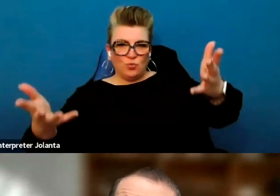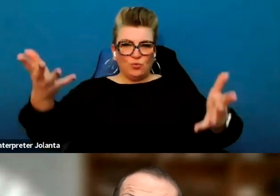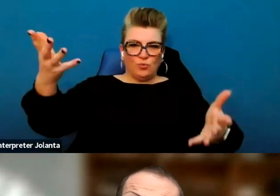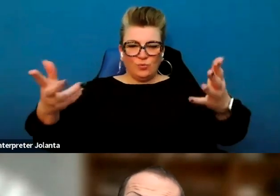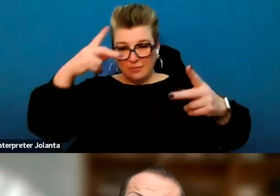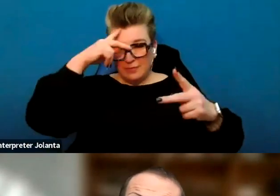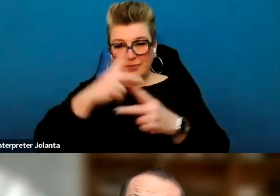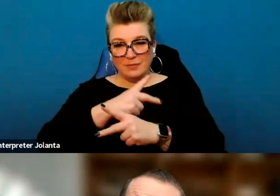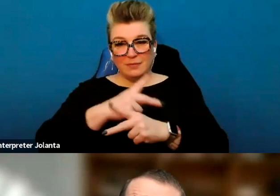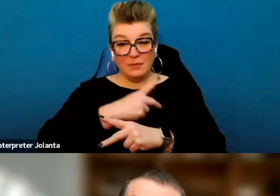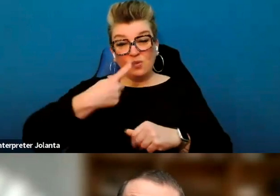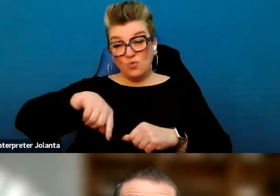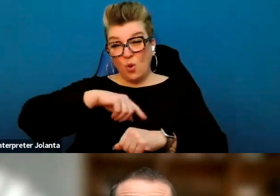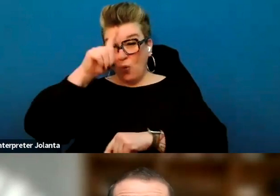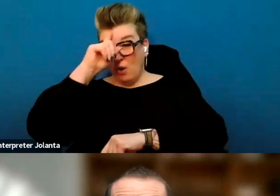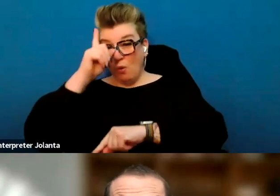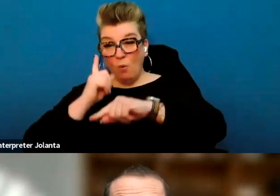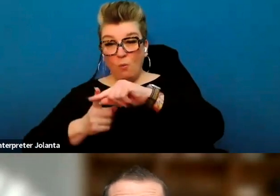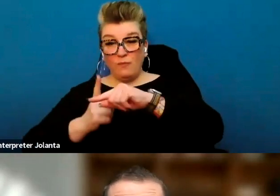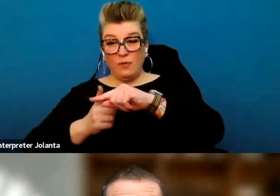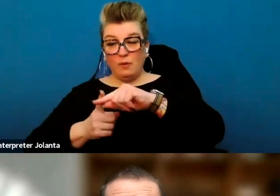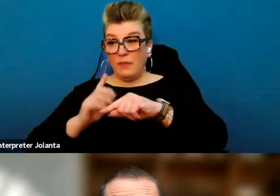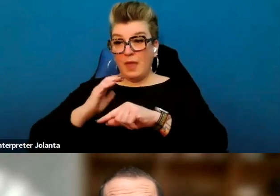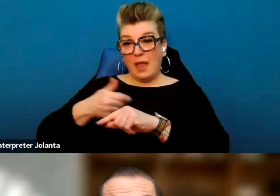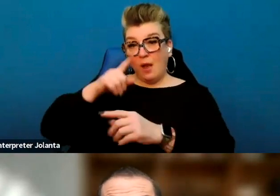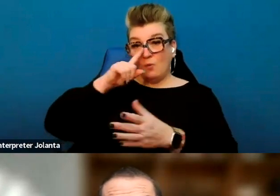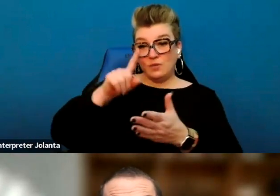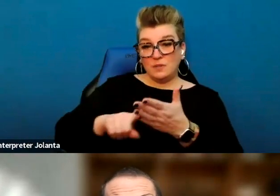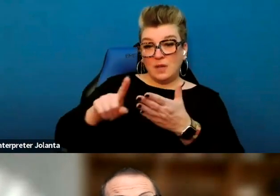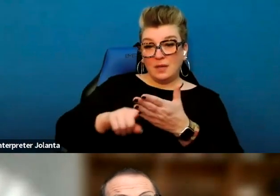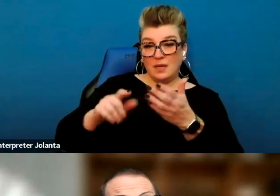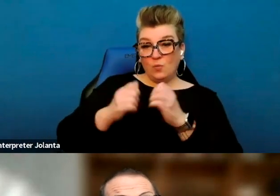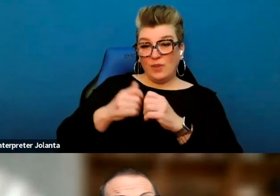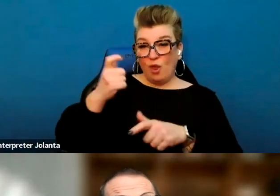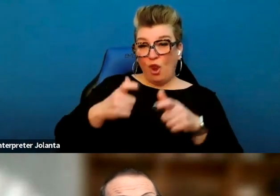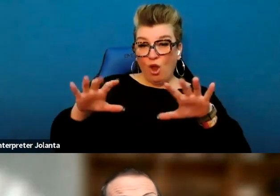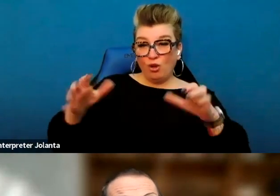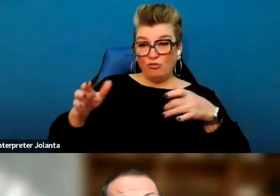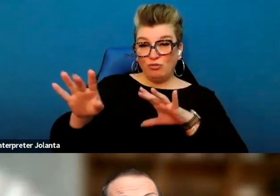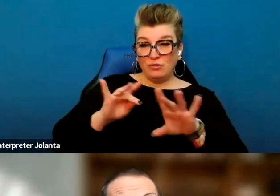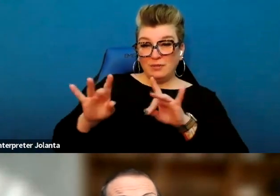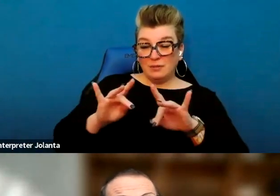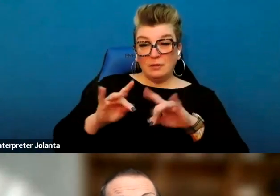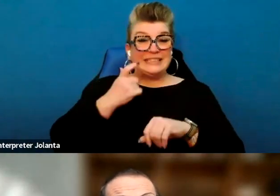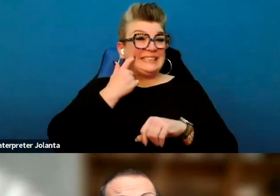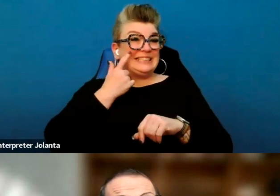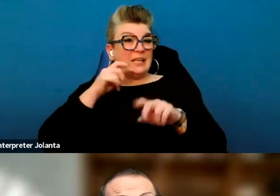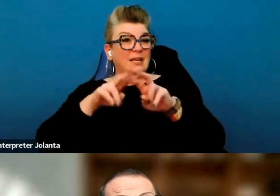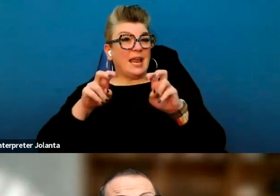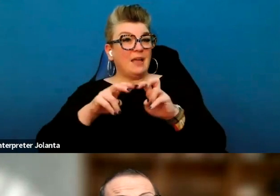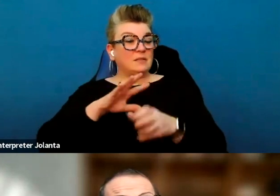that our study with larger. I mean, we have like in this recent analysis, we have